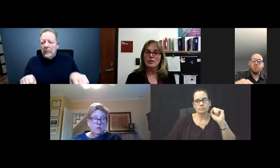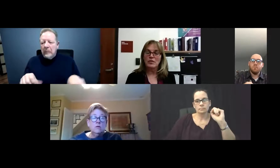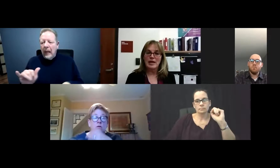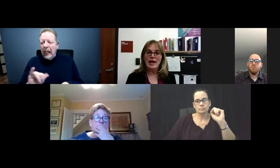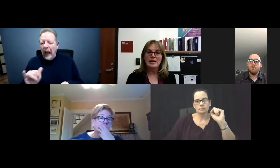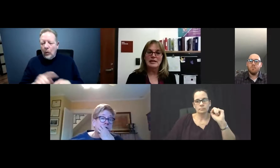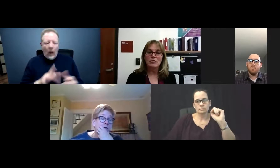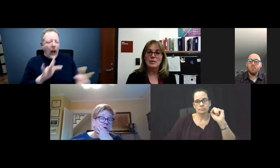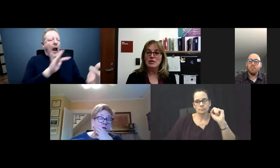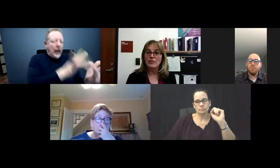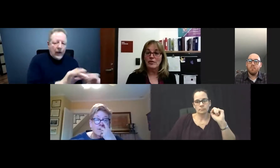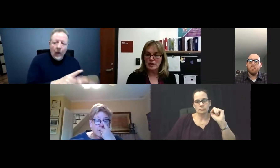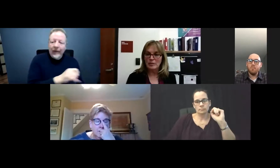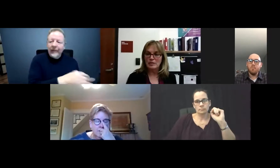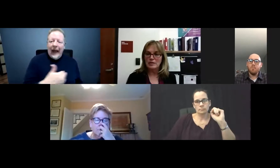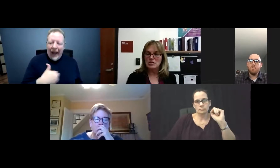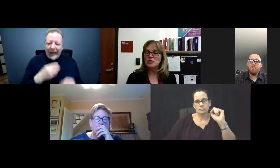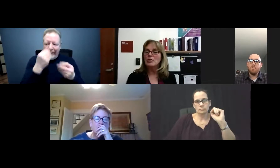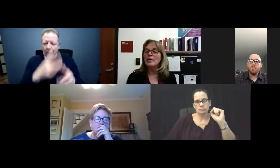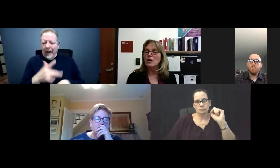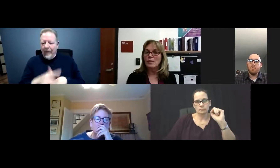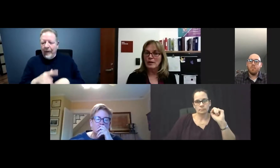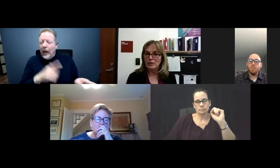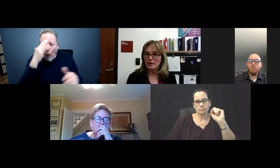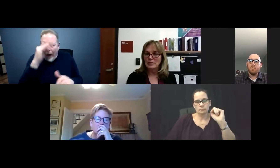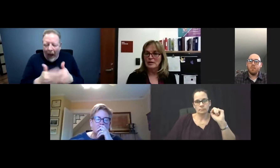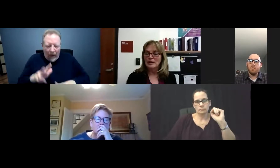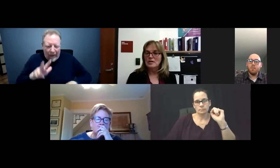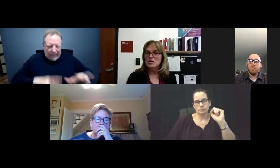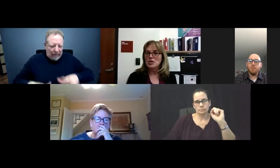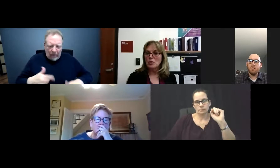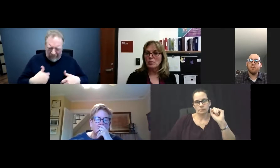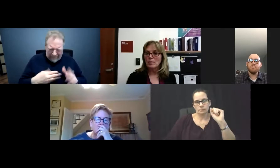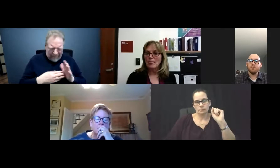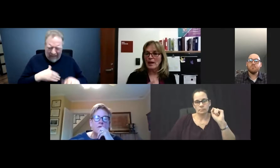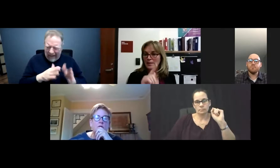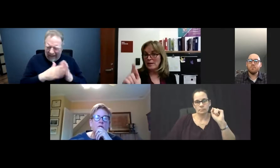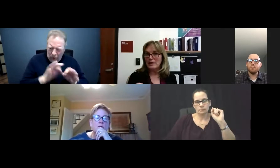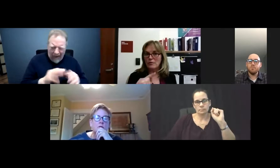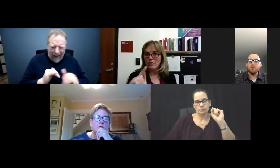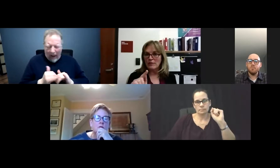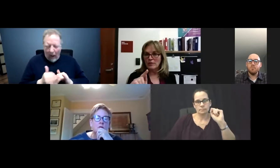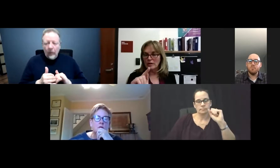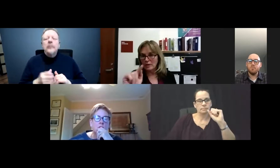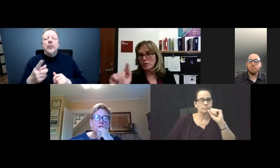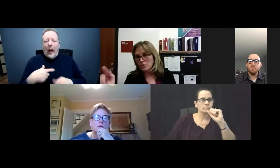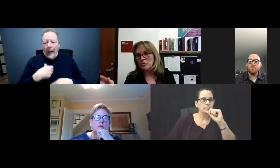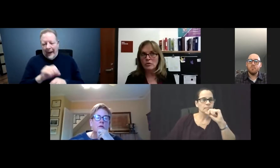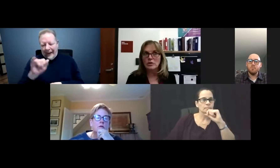they had the information available. They just don't know how to go about it. So I made an infographic, like 1, 2, 3, 4, you